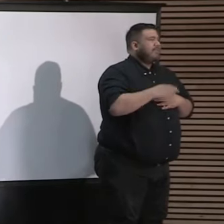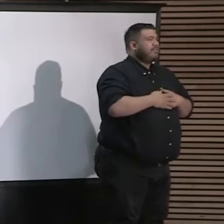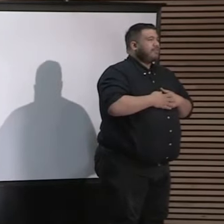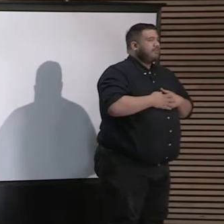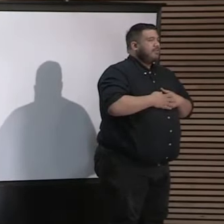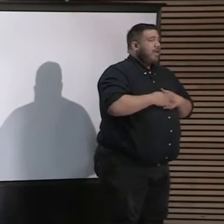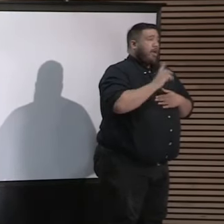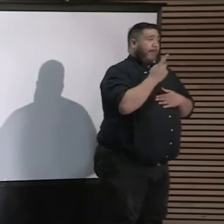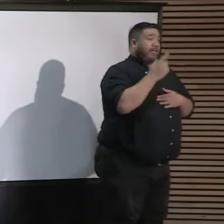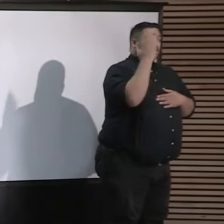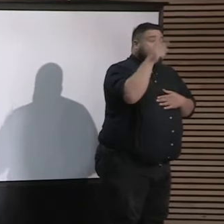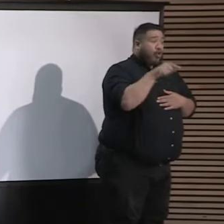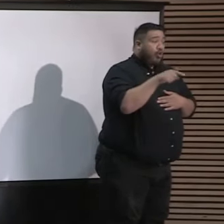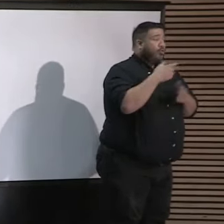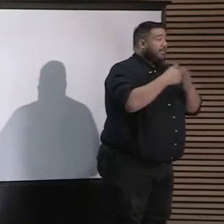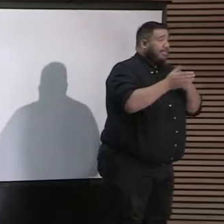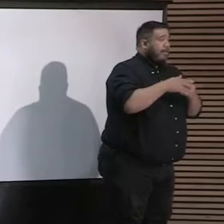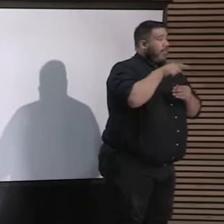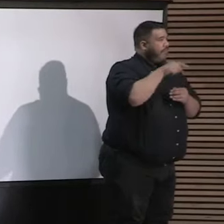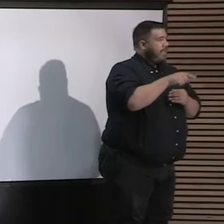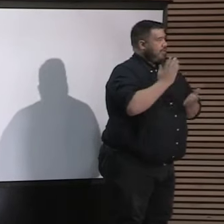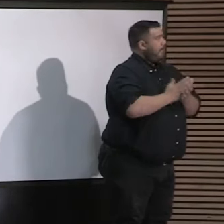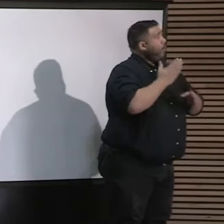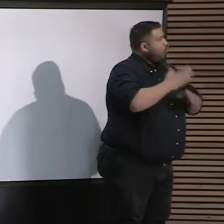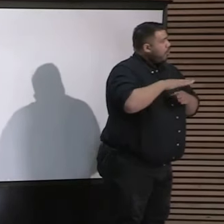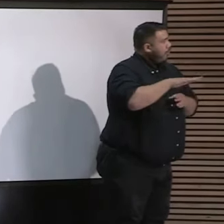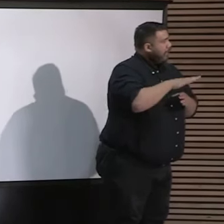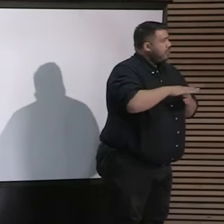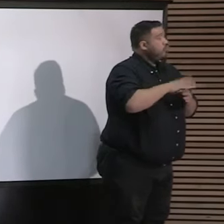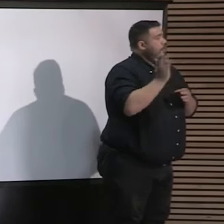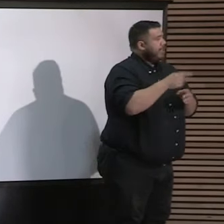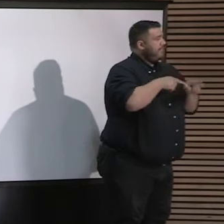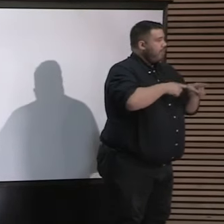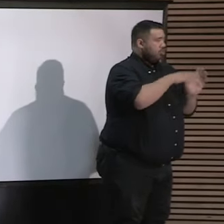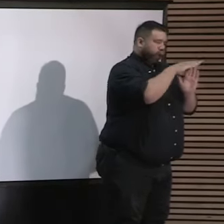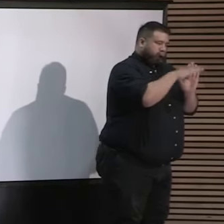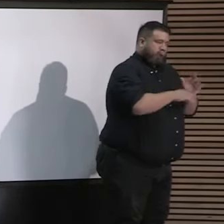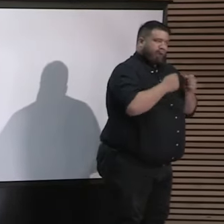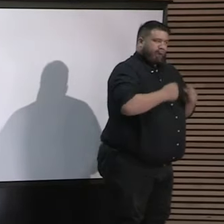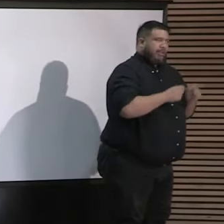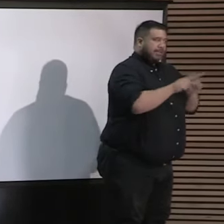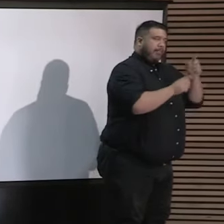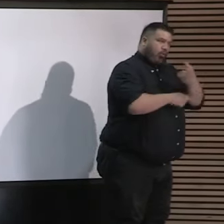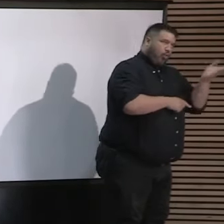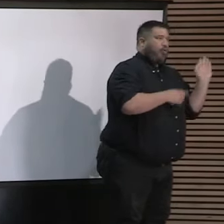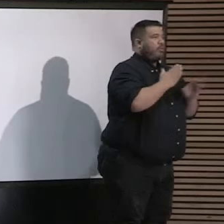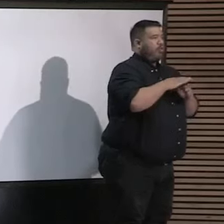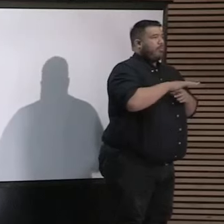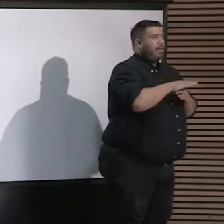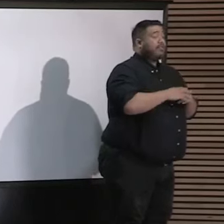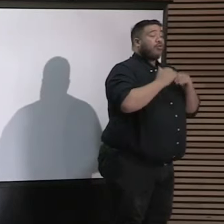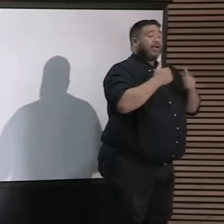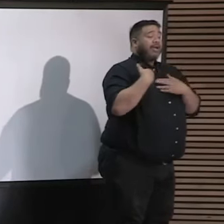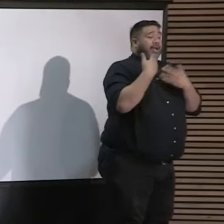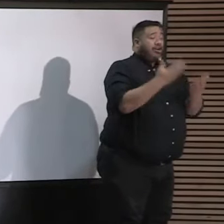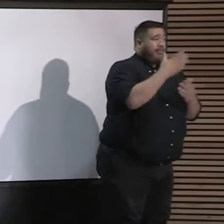any other workplace. And so that's the key criteria there. Now, Dr. Bloomfield and I will be back tomorrow, so we'll now hand over to